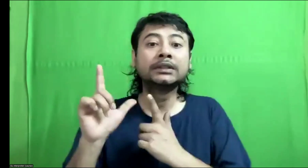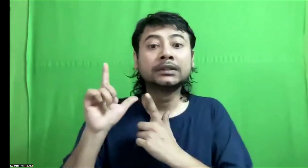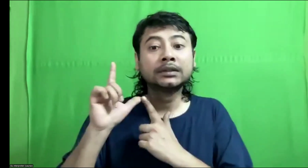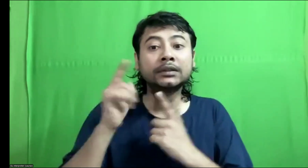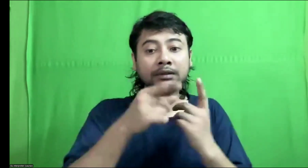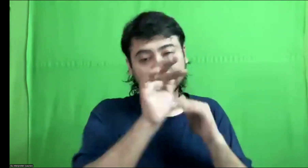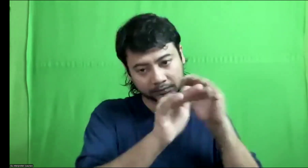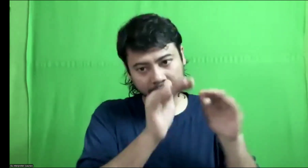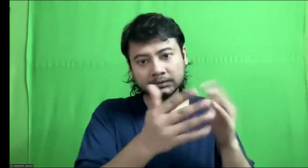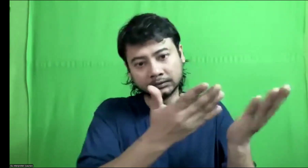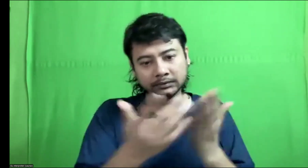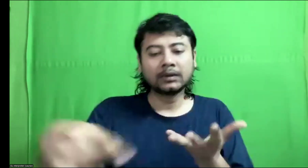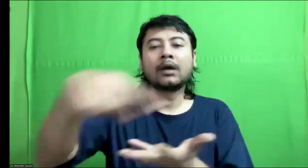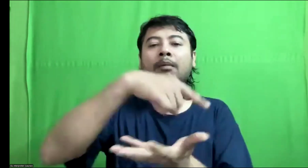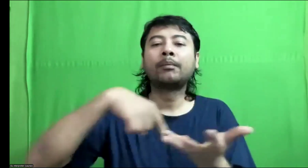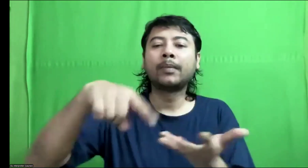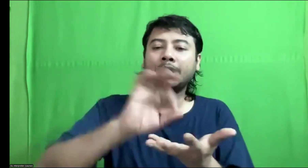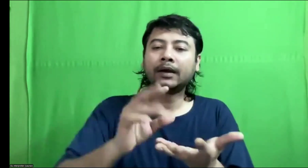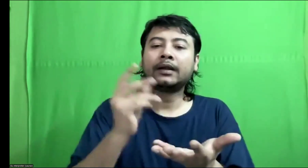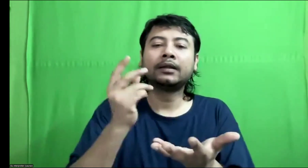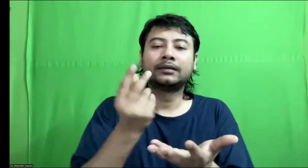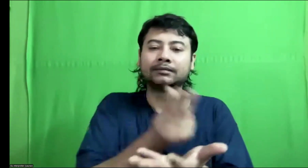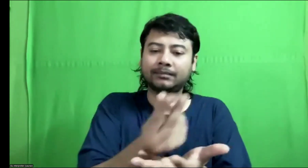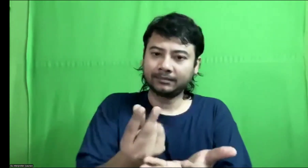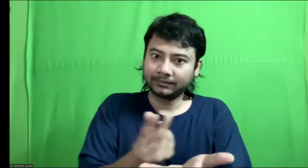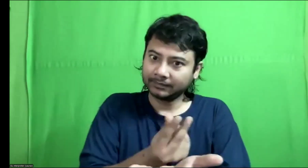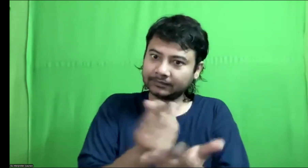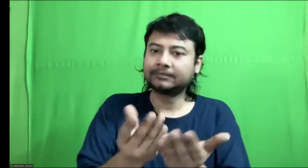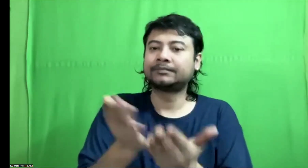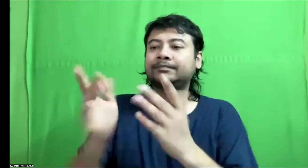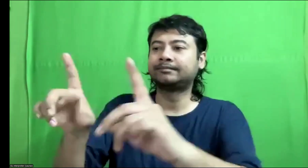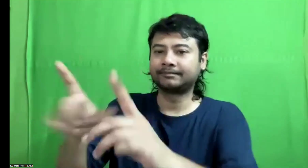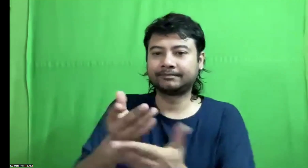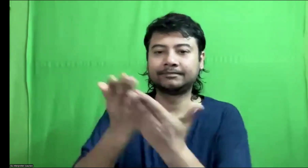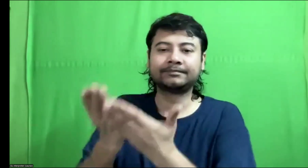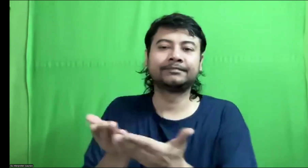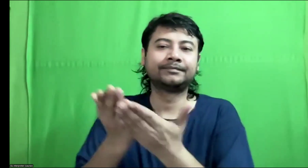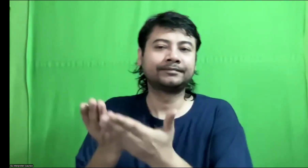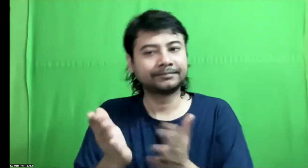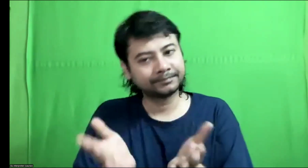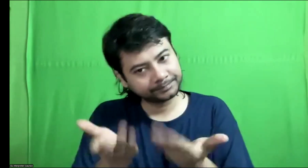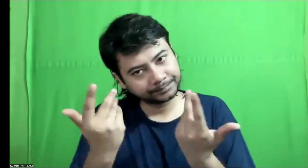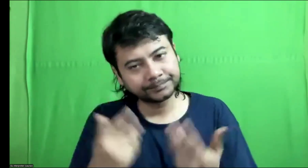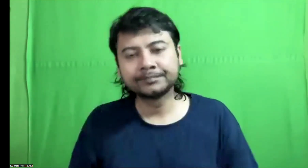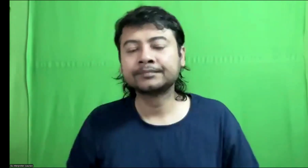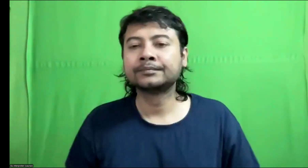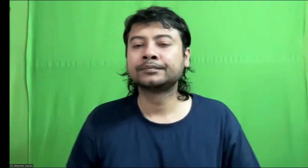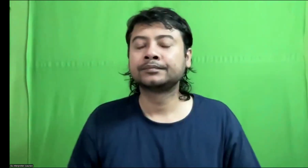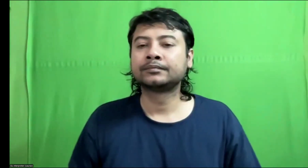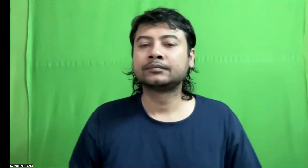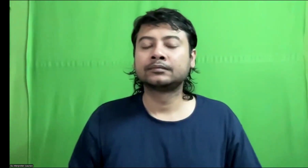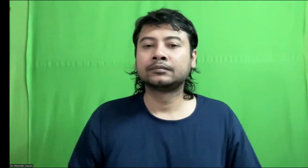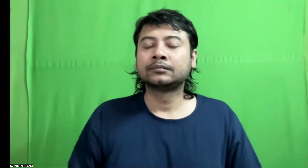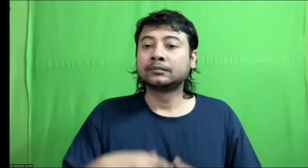If you have some very supporting hearing friends, you can actually go take a place outside a temple, some